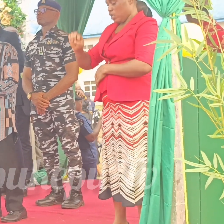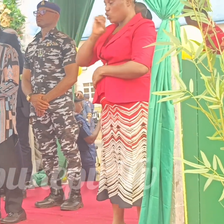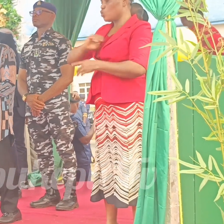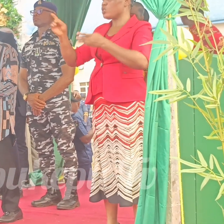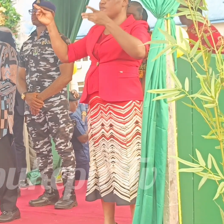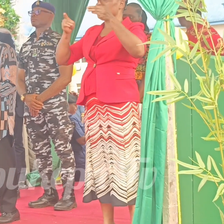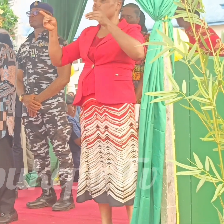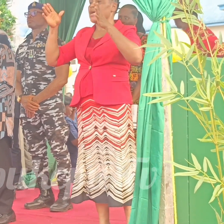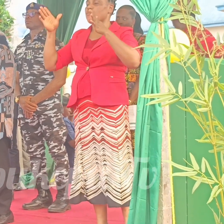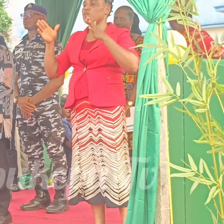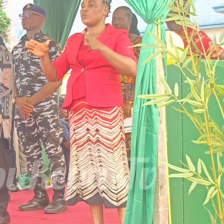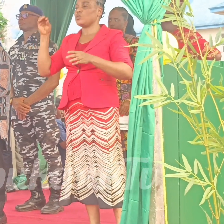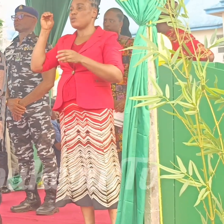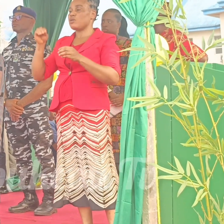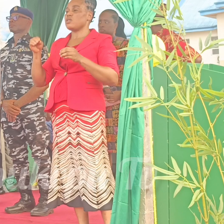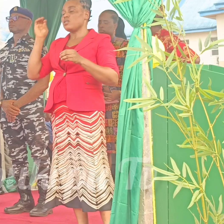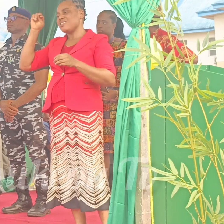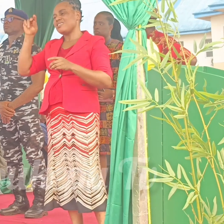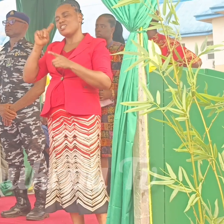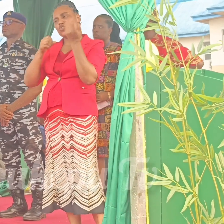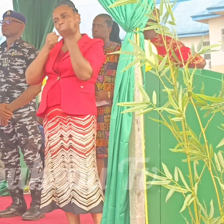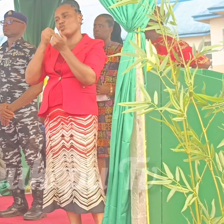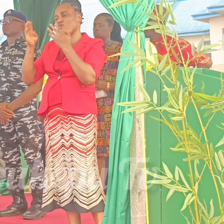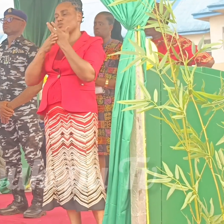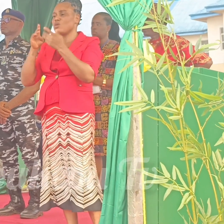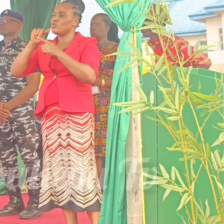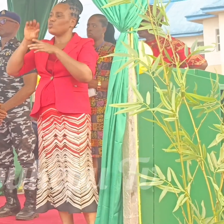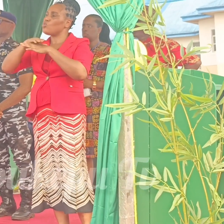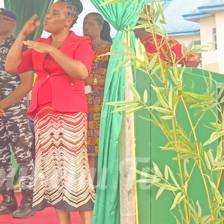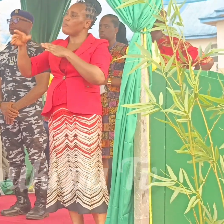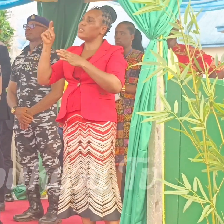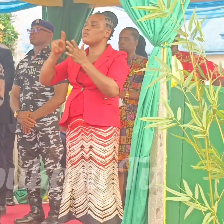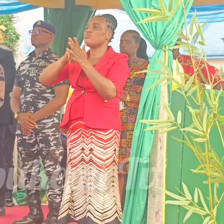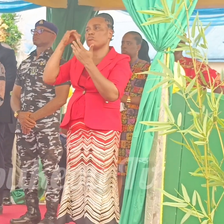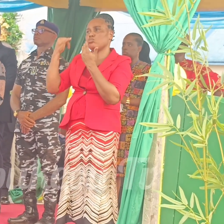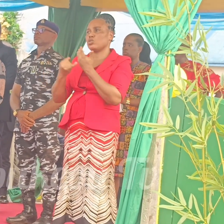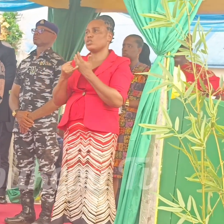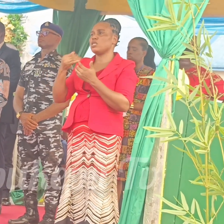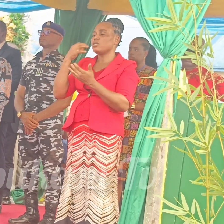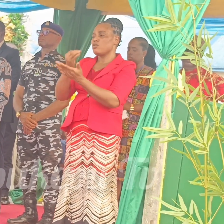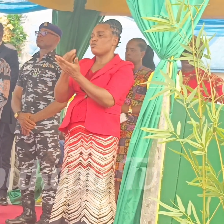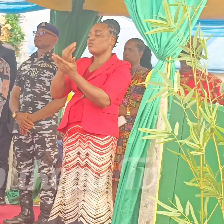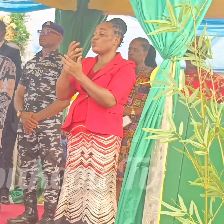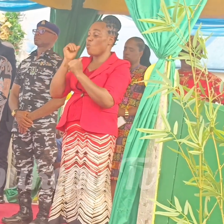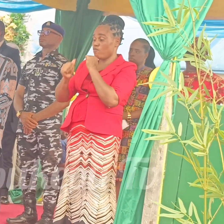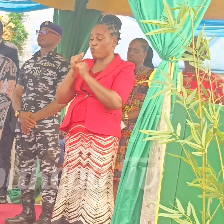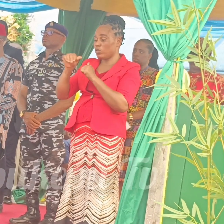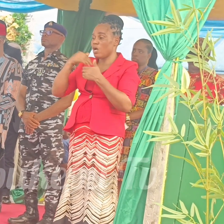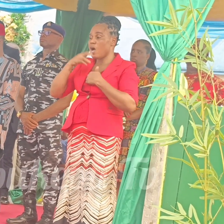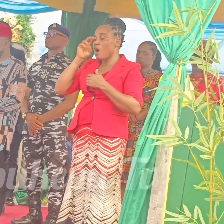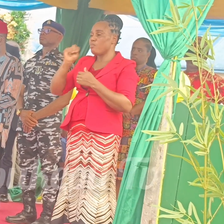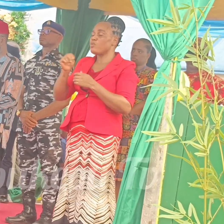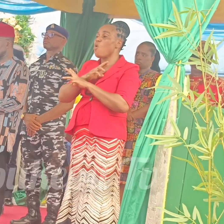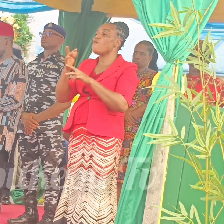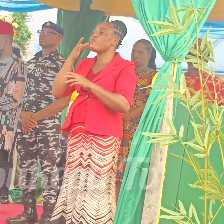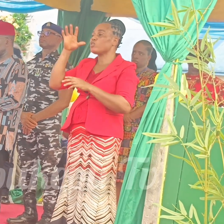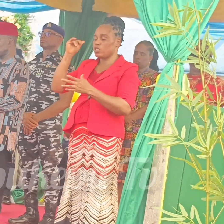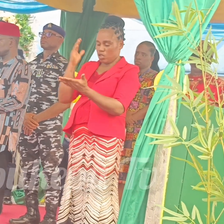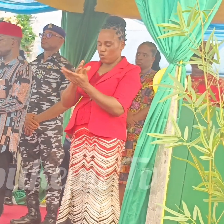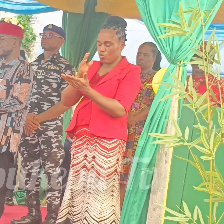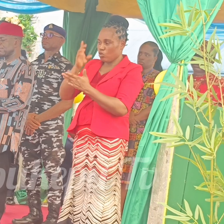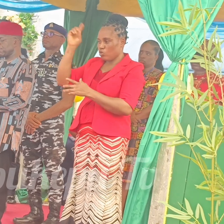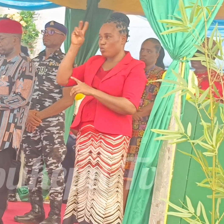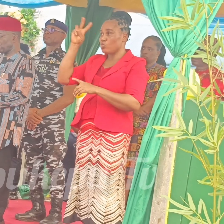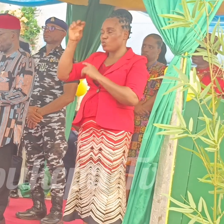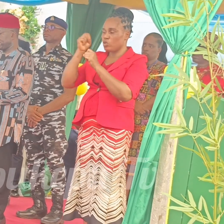director. He needed the support of the bank to complete the project, the funding of which had been unfortunately stopped